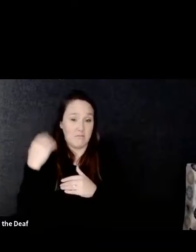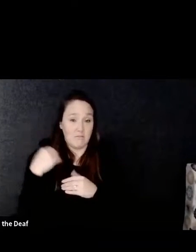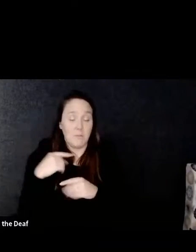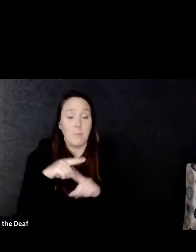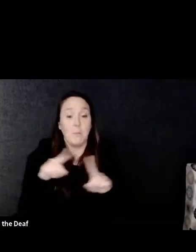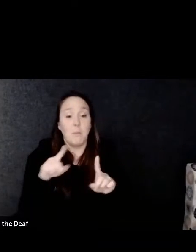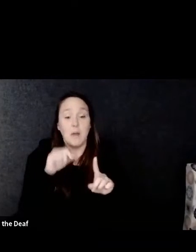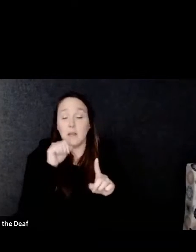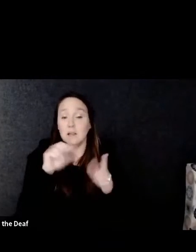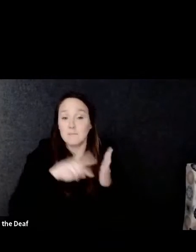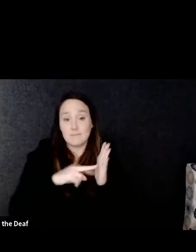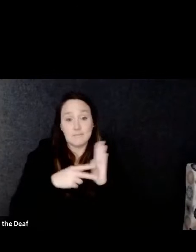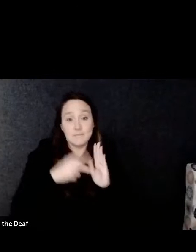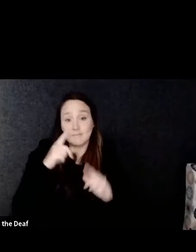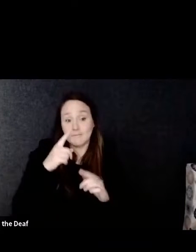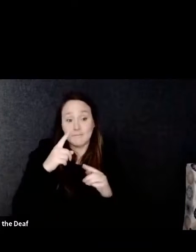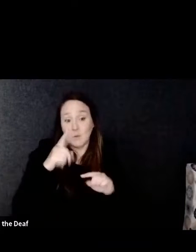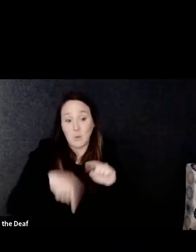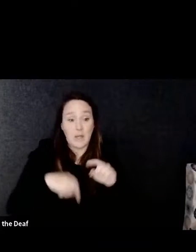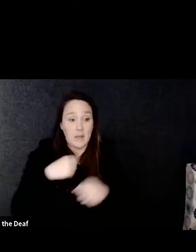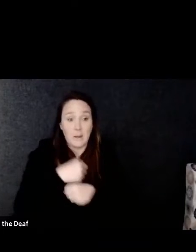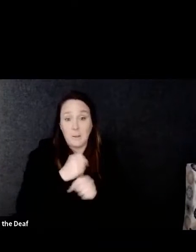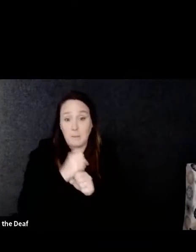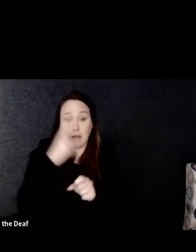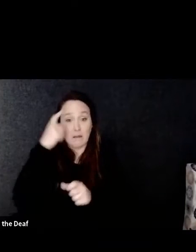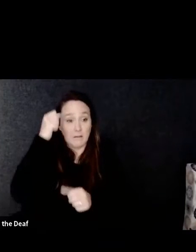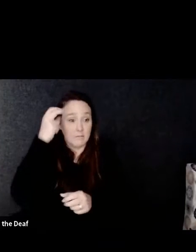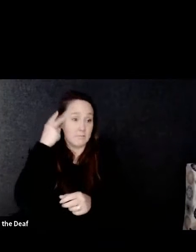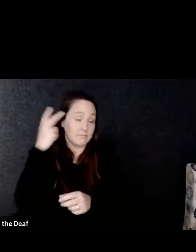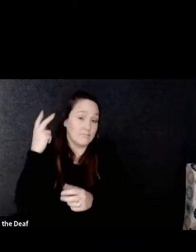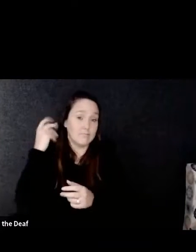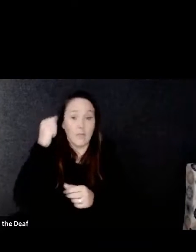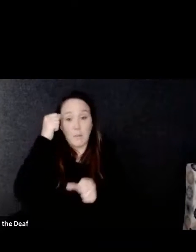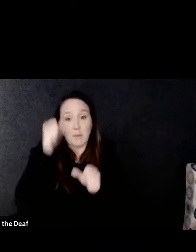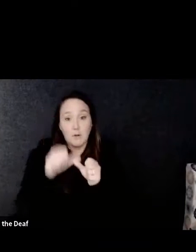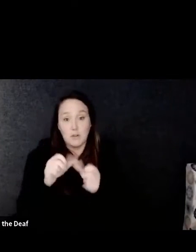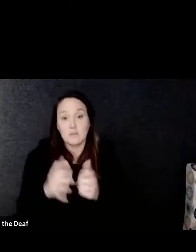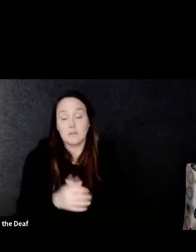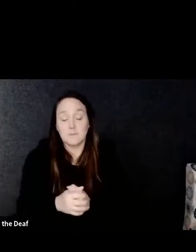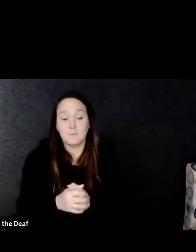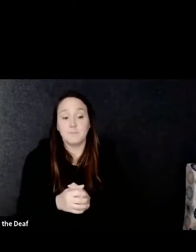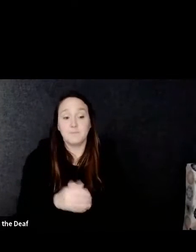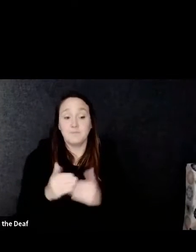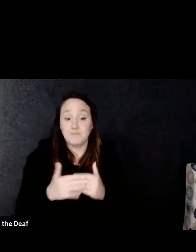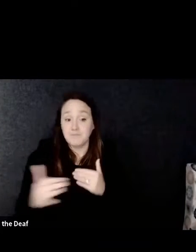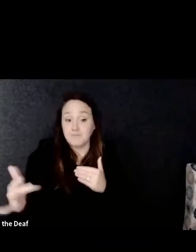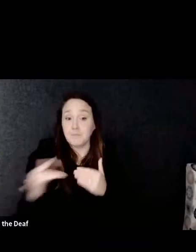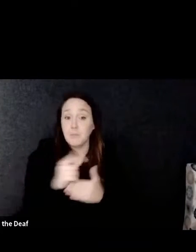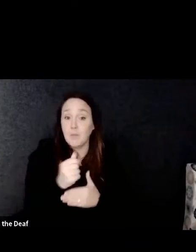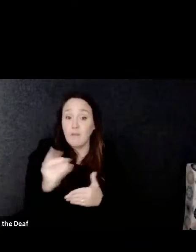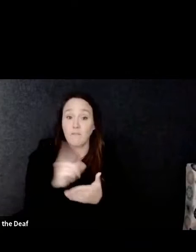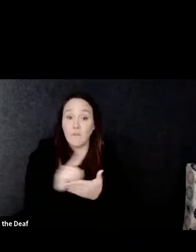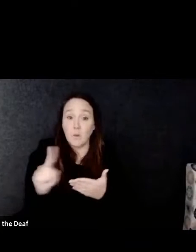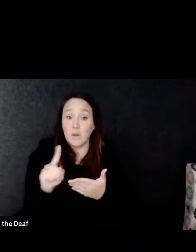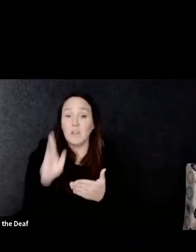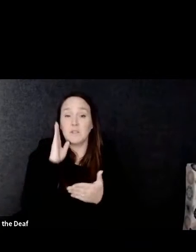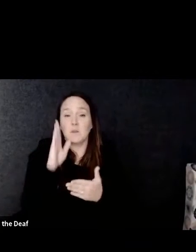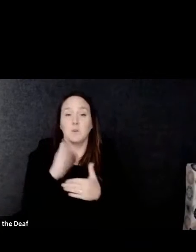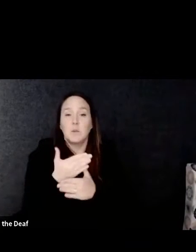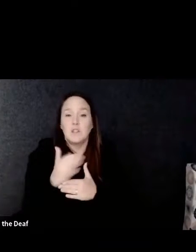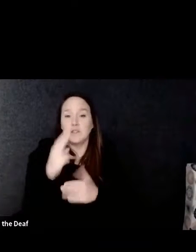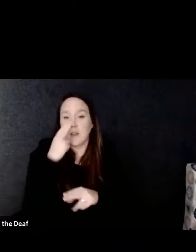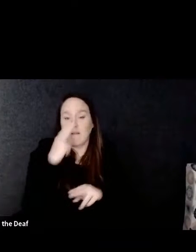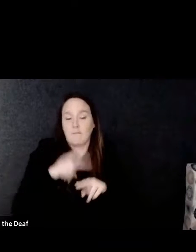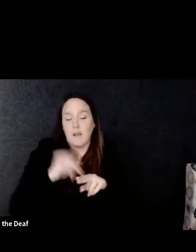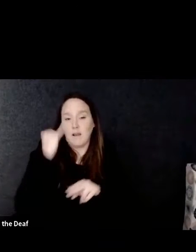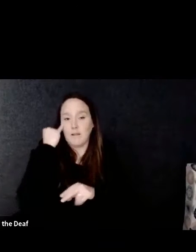But that doesn't mean you can't still create memories. Over the next few weeks, we will continue to share fun ideas that